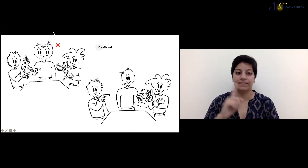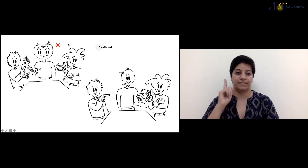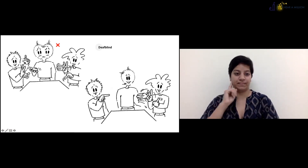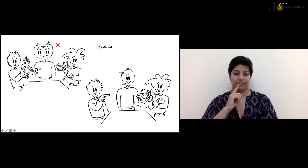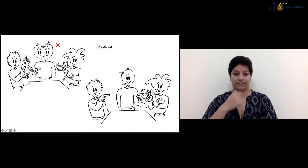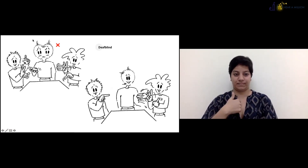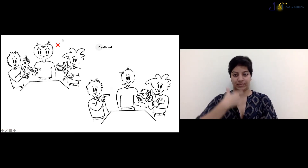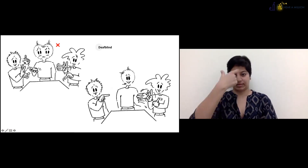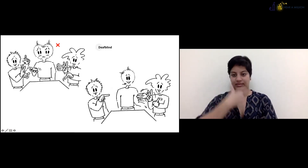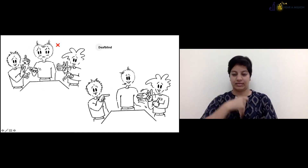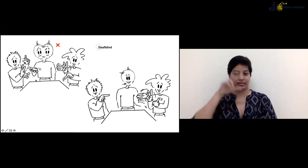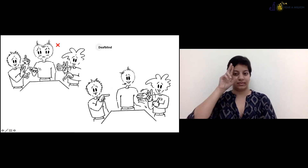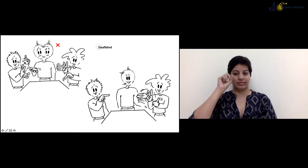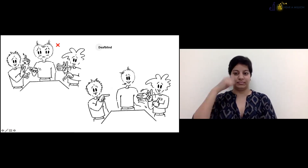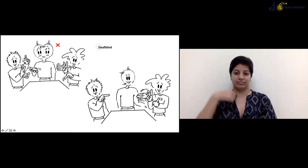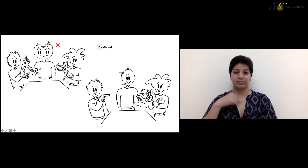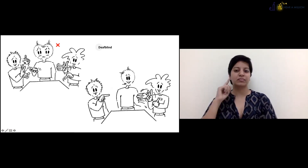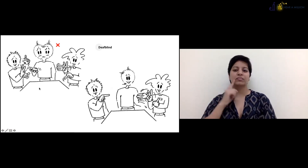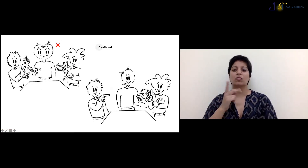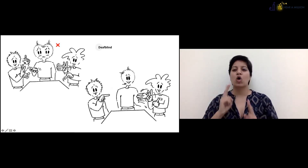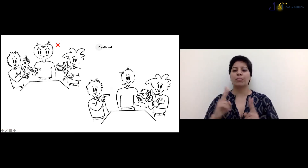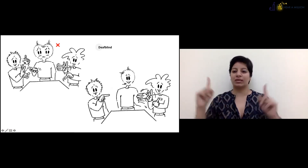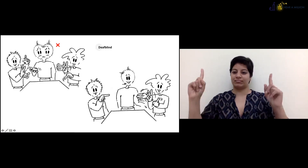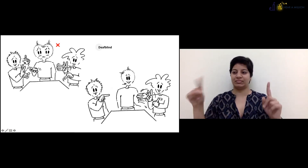Okay, so this one, as I'm deaf,